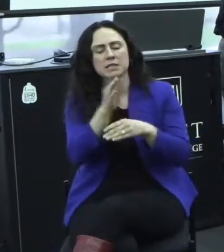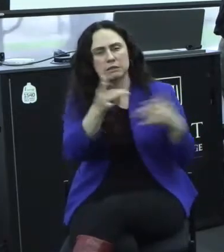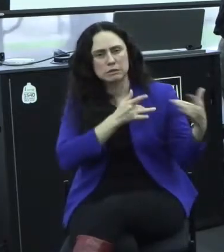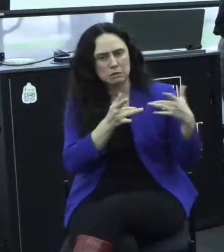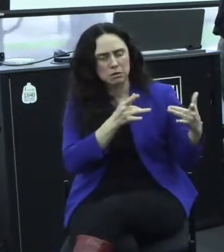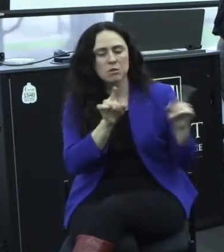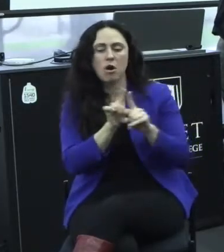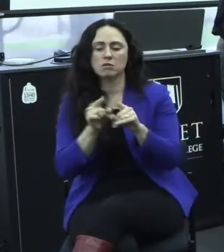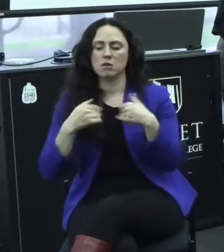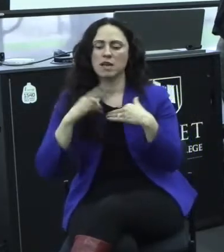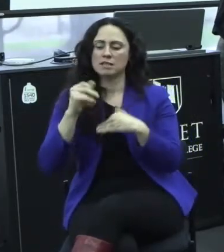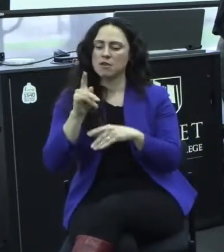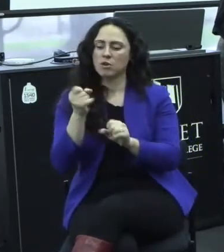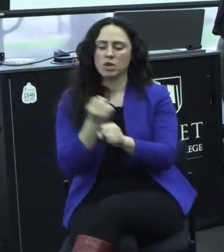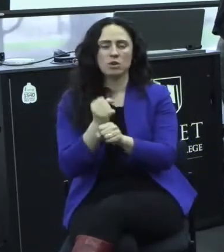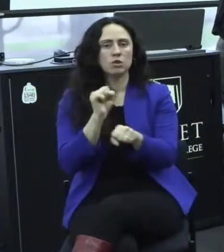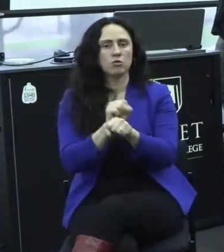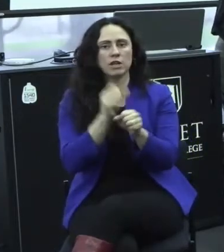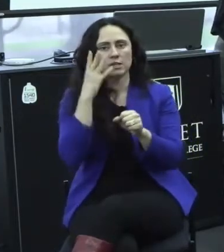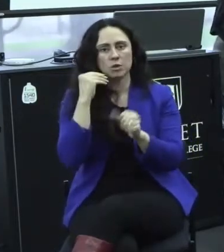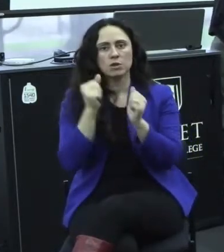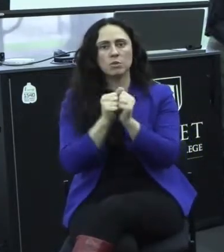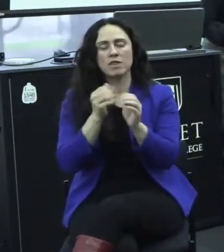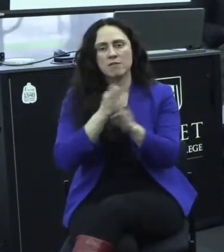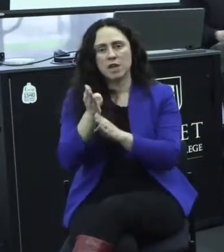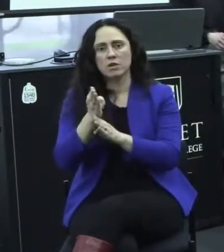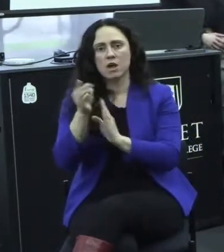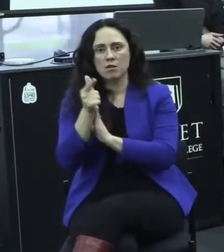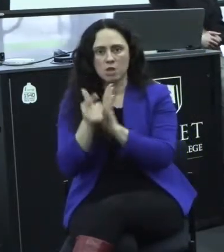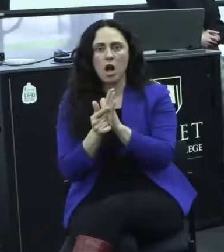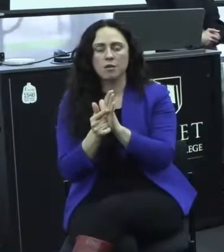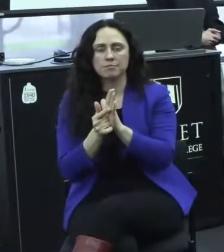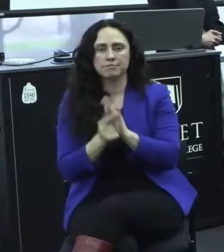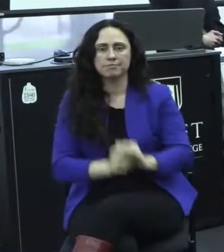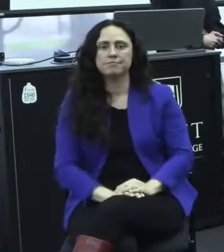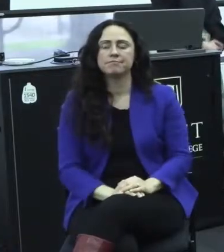has several years of working experience in the field of law.